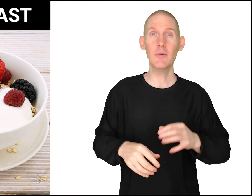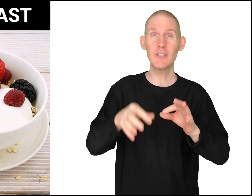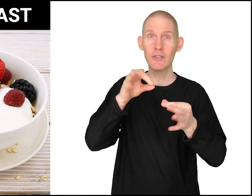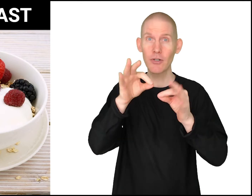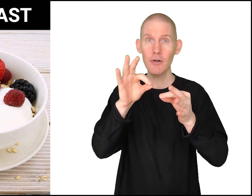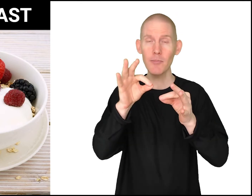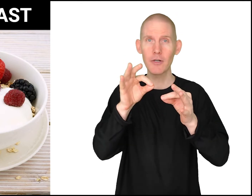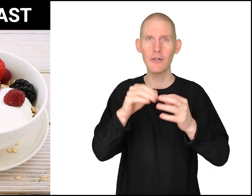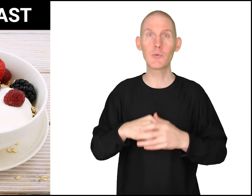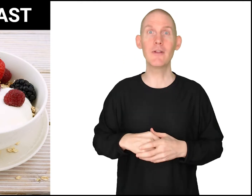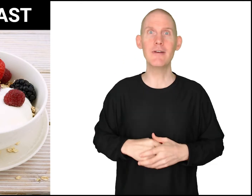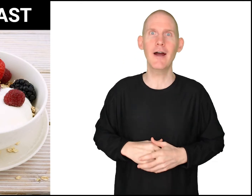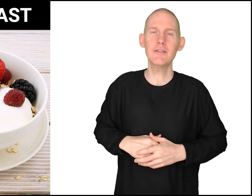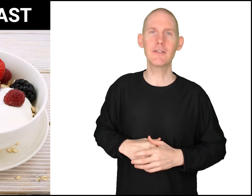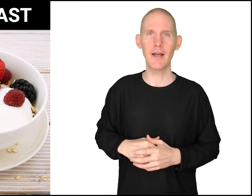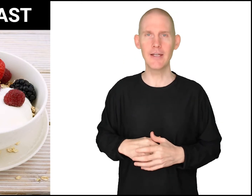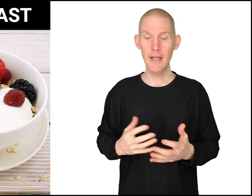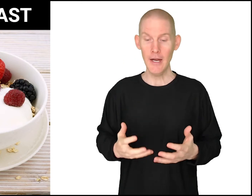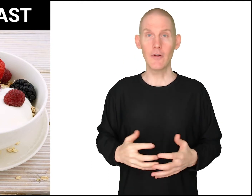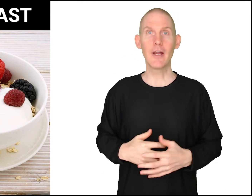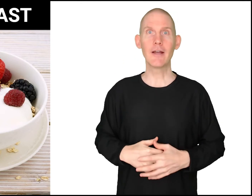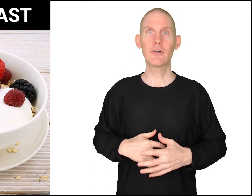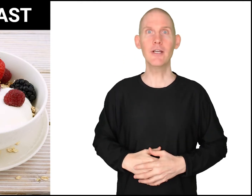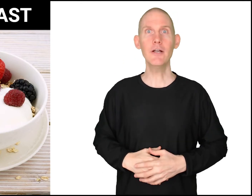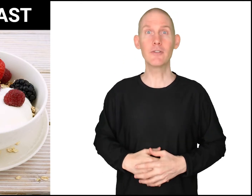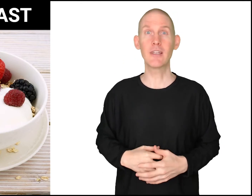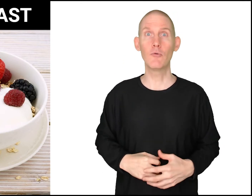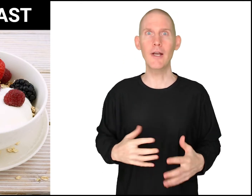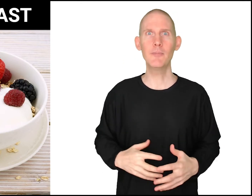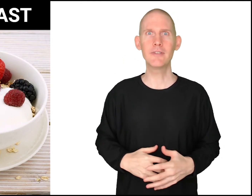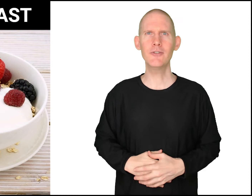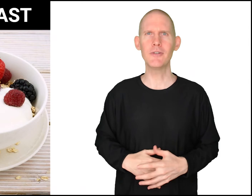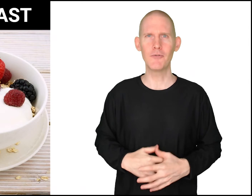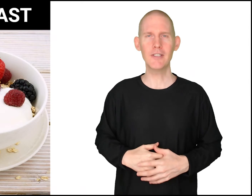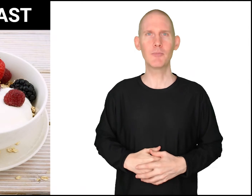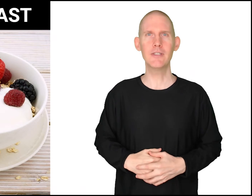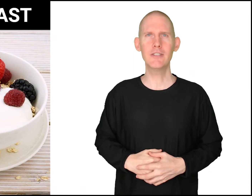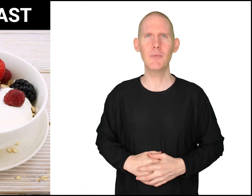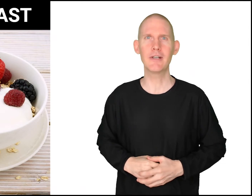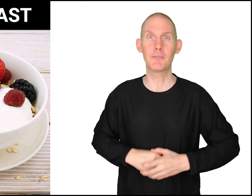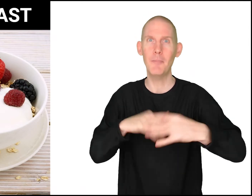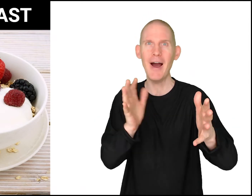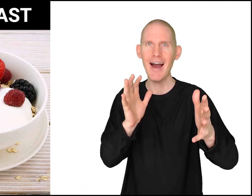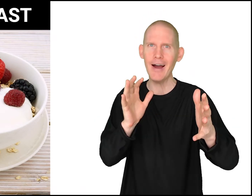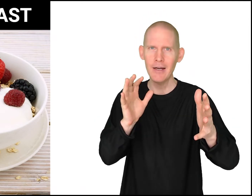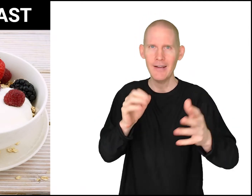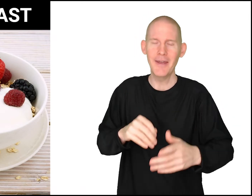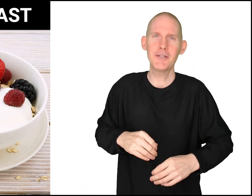language interpreters, when they're not signing, their hands are here. It's at the ready position, the rest position, because they can